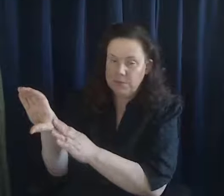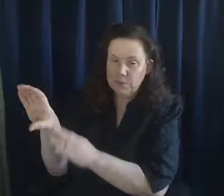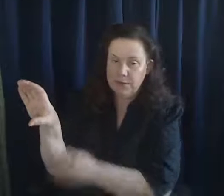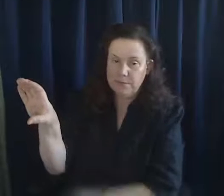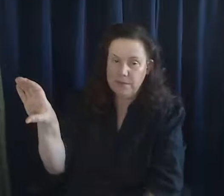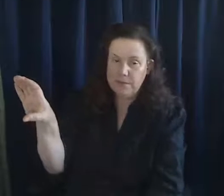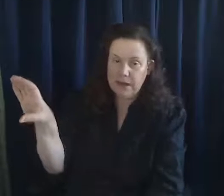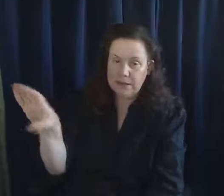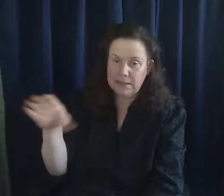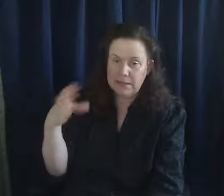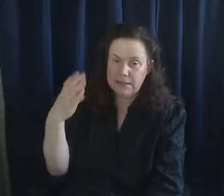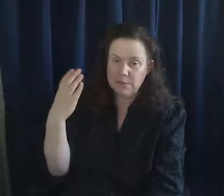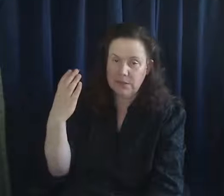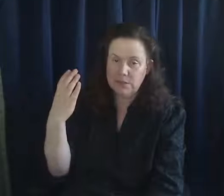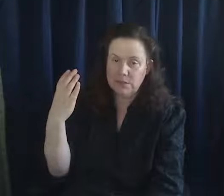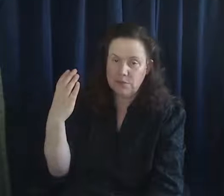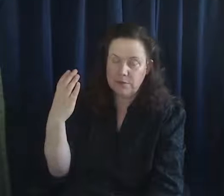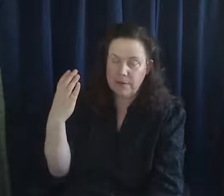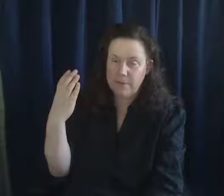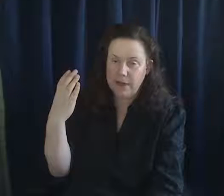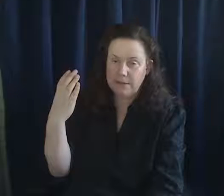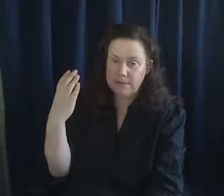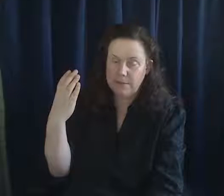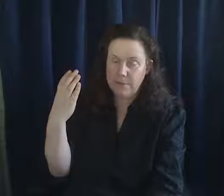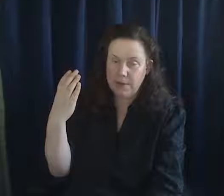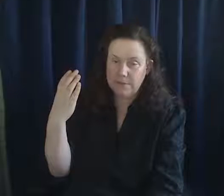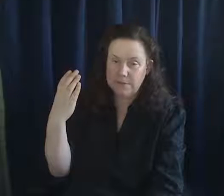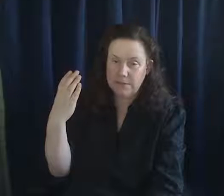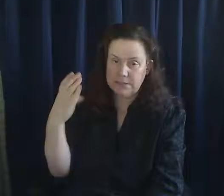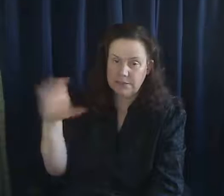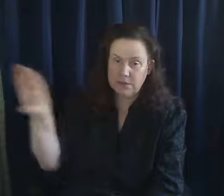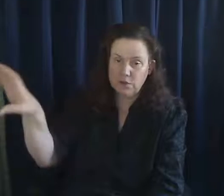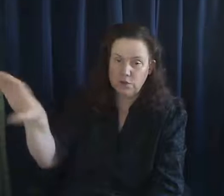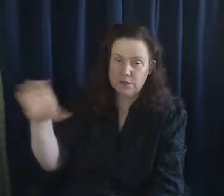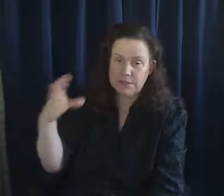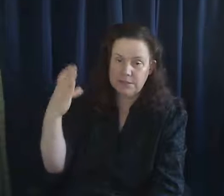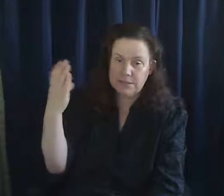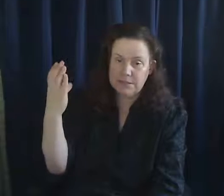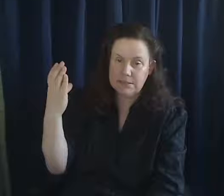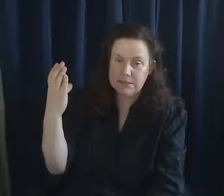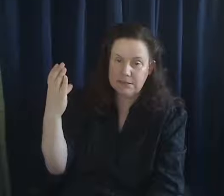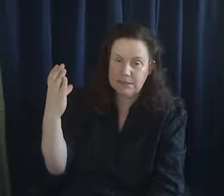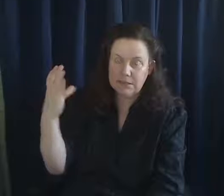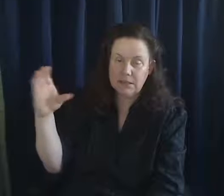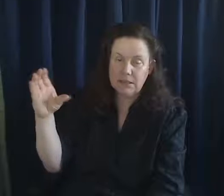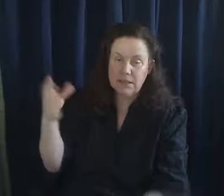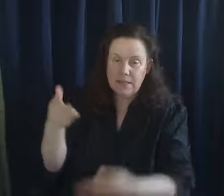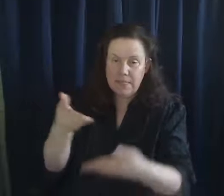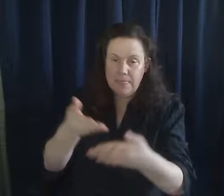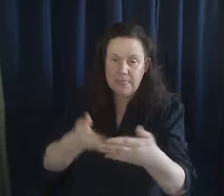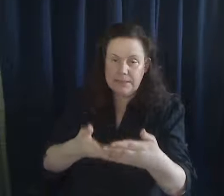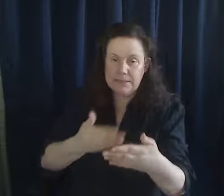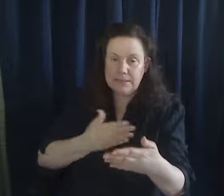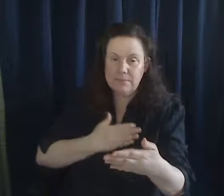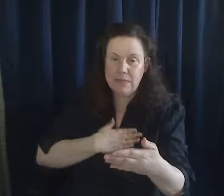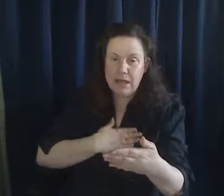away from my body, and I swing it toward my body, so my palm is facing me. Christmas. This is